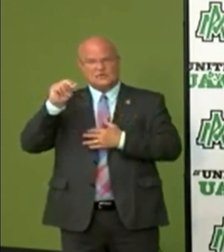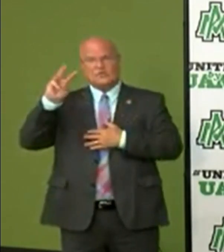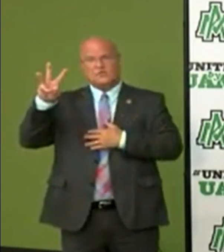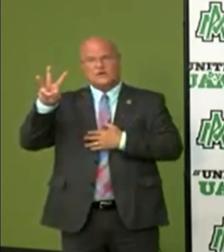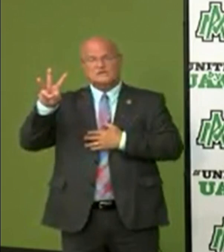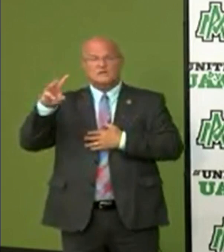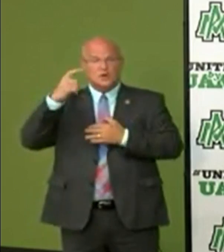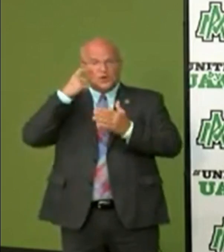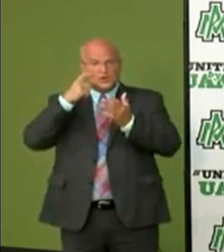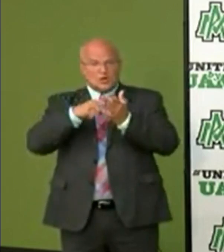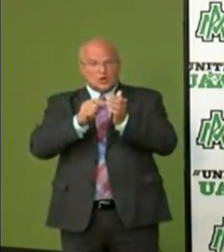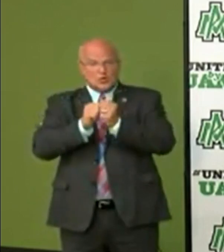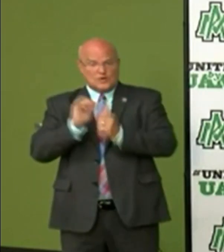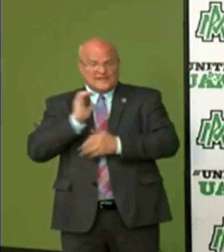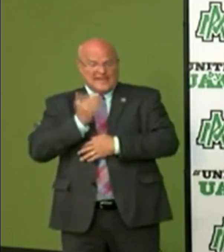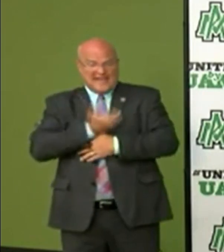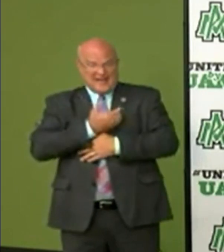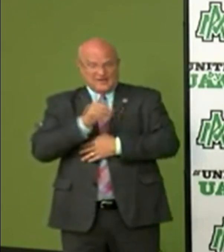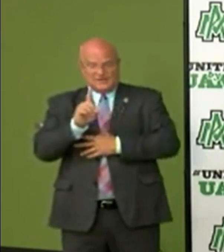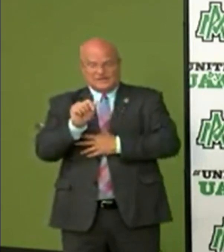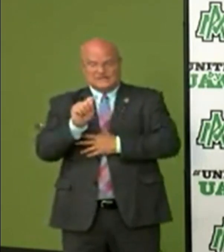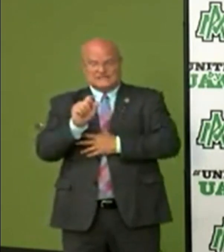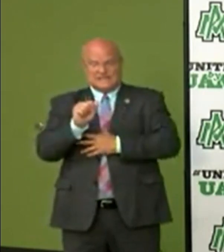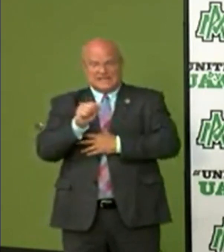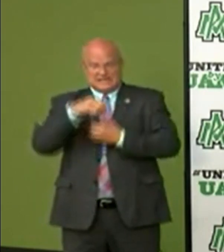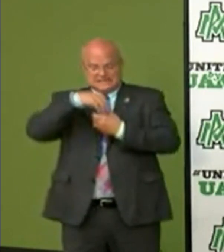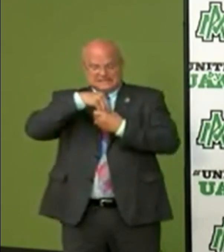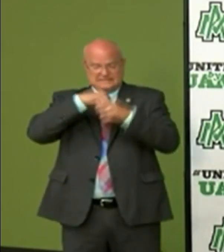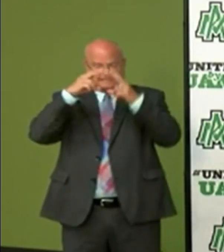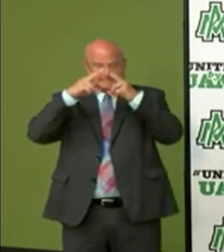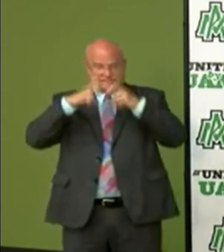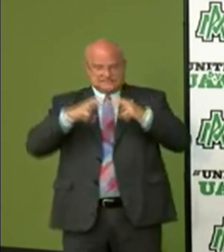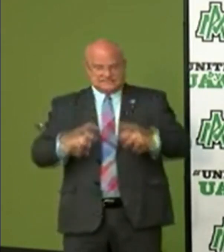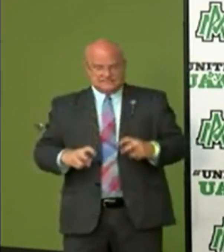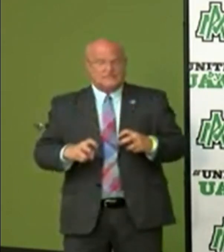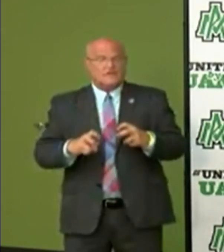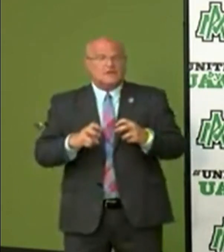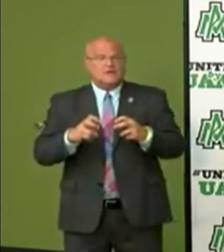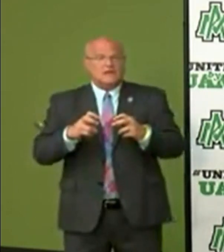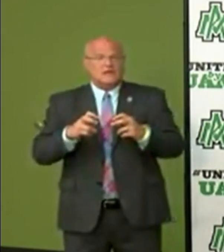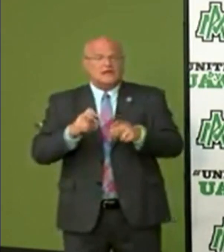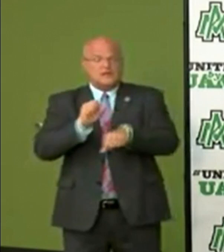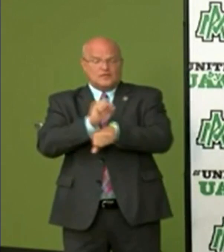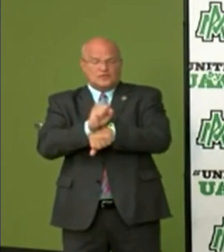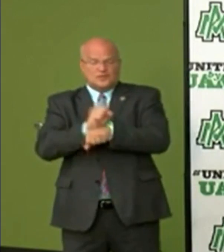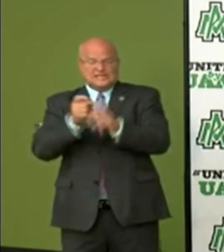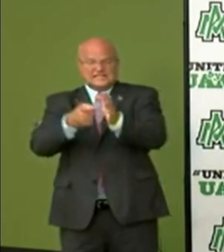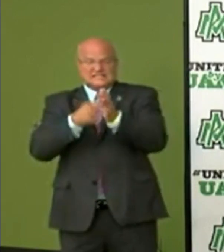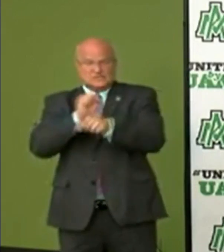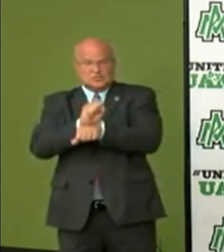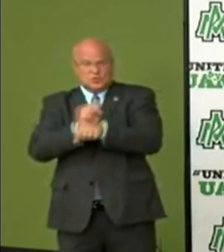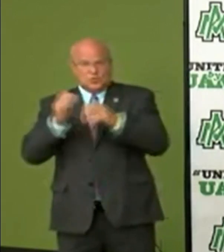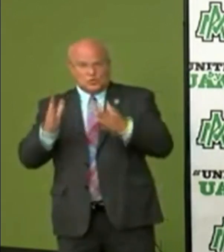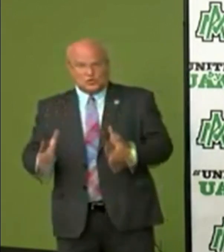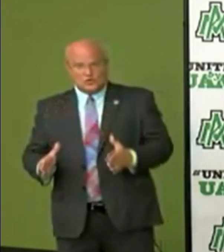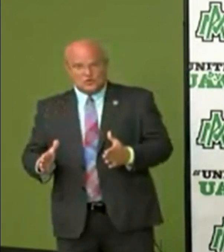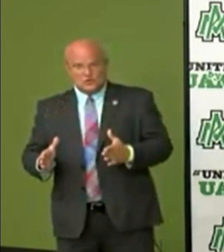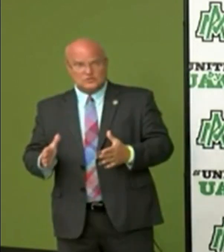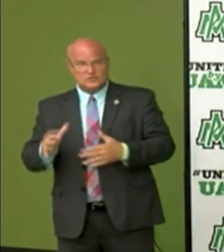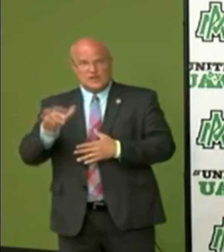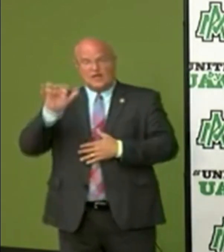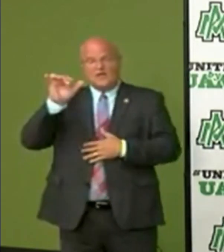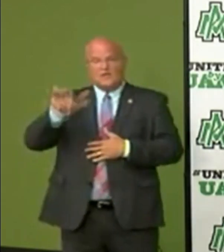we noticed in our data analysis internally was that the essential workers, those individuals that